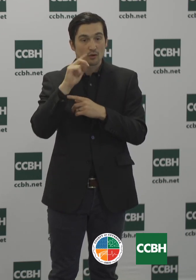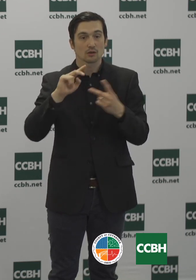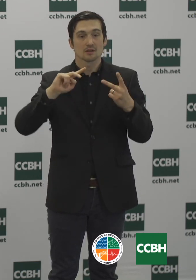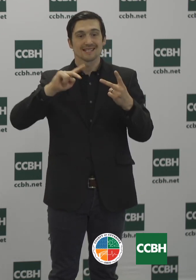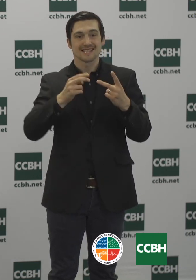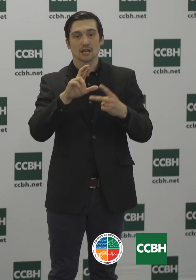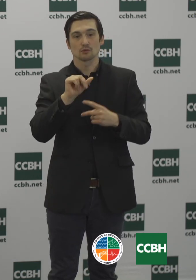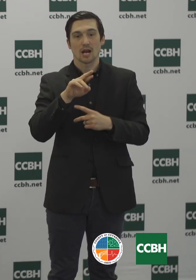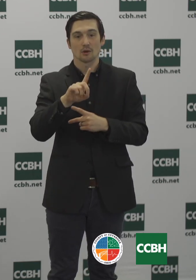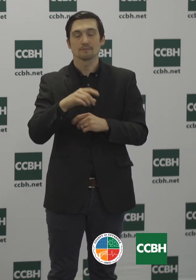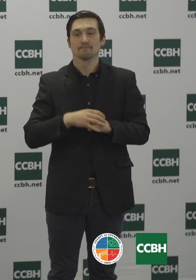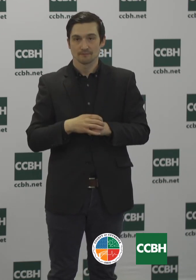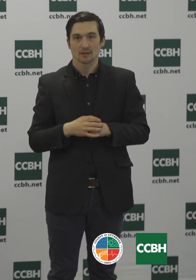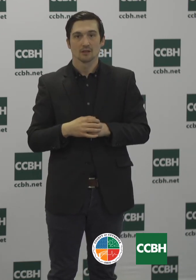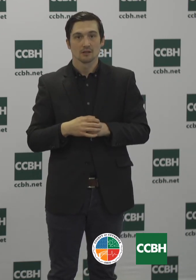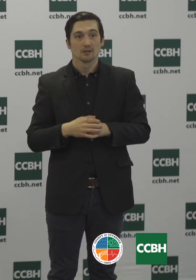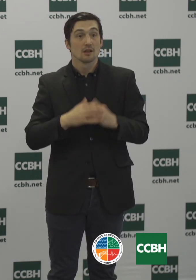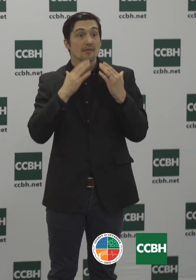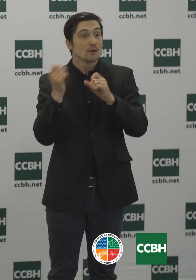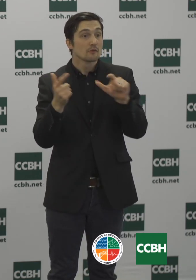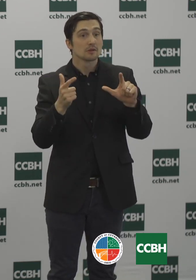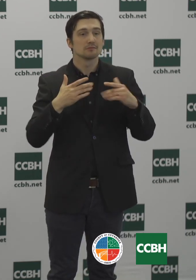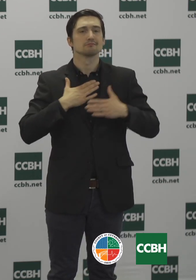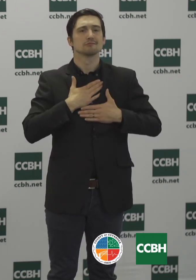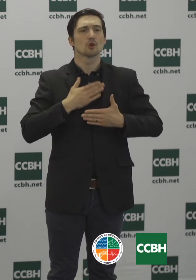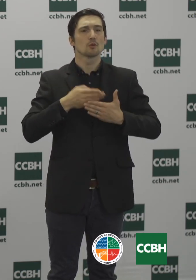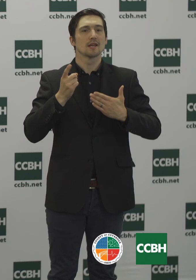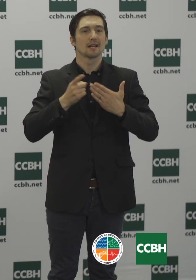Thank you. Thank you all very much. Have a great weekend.